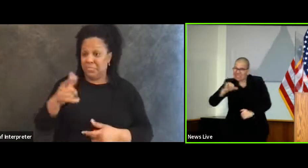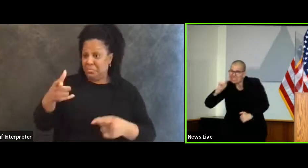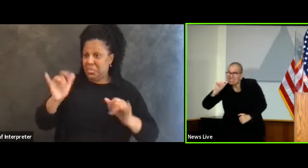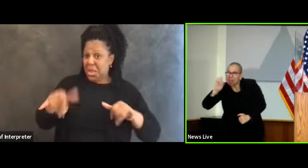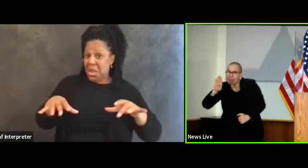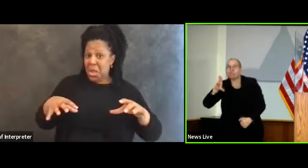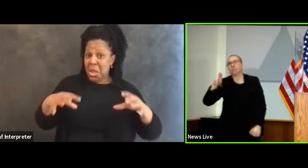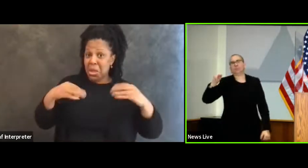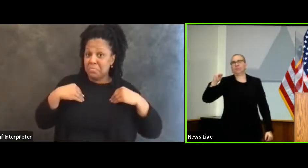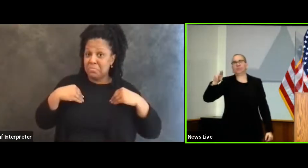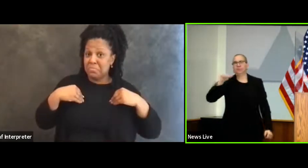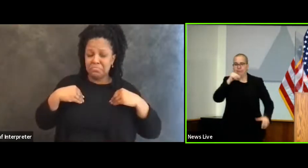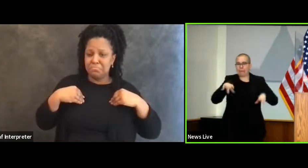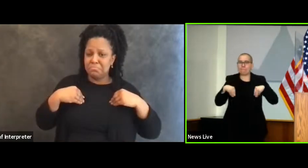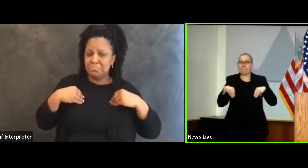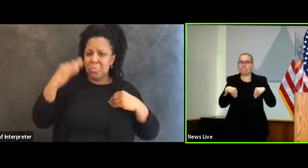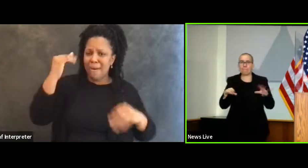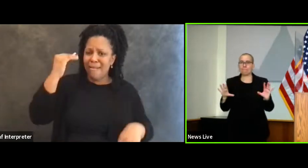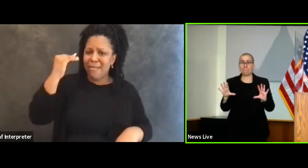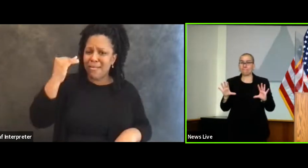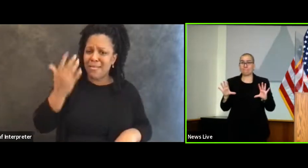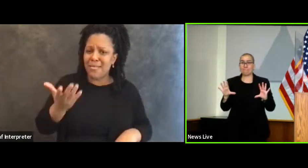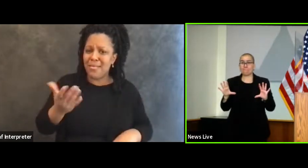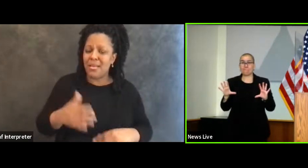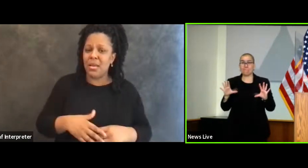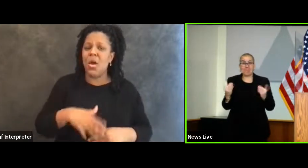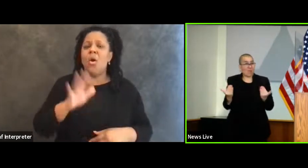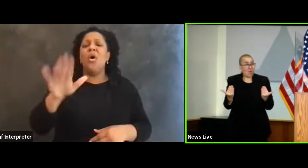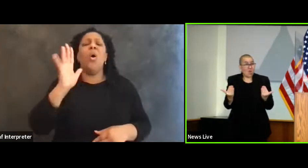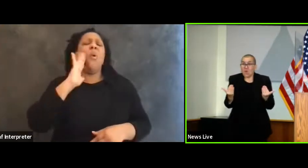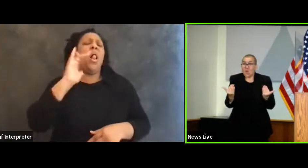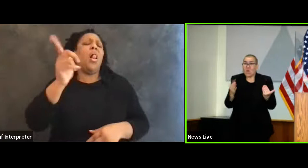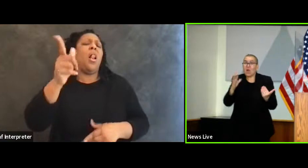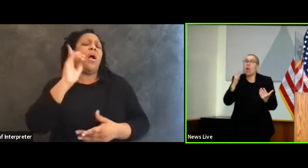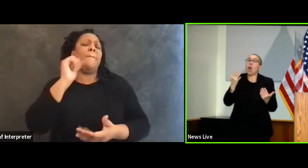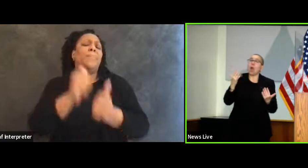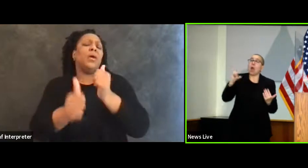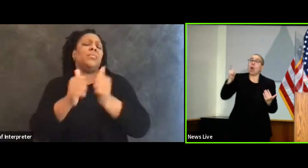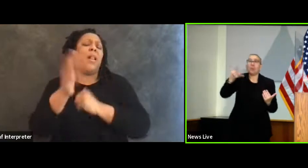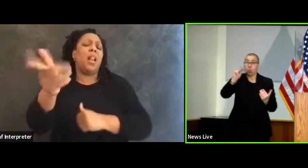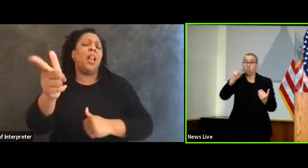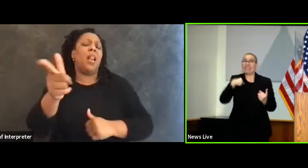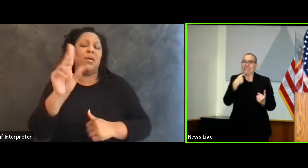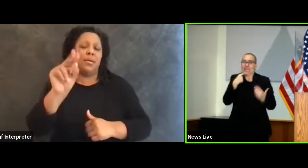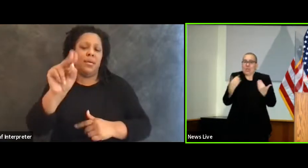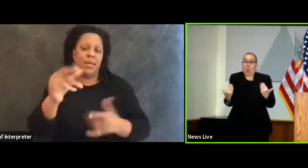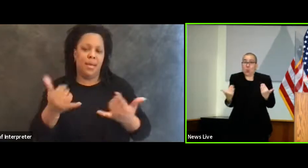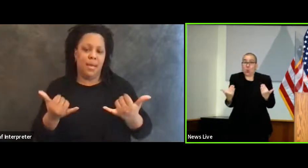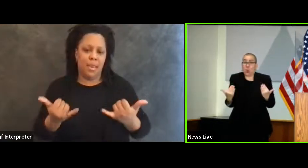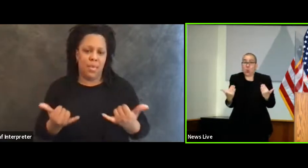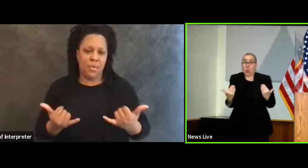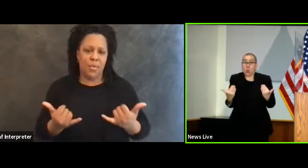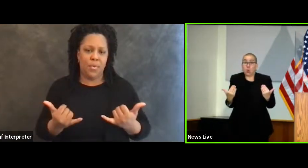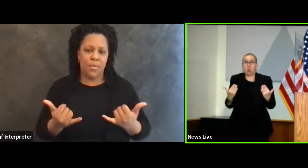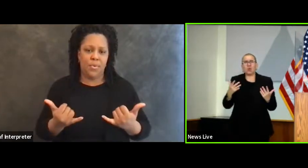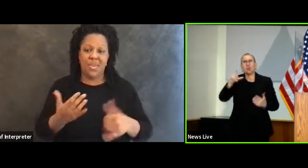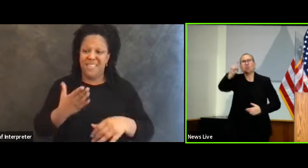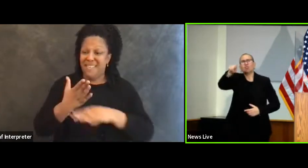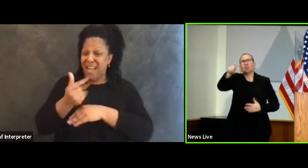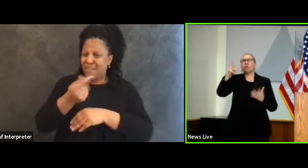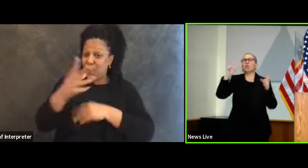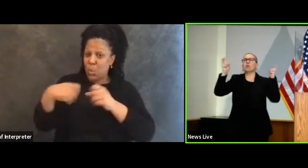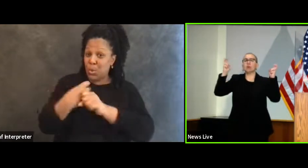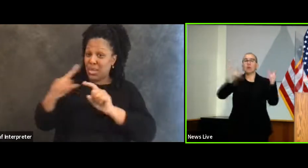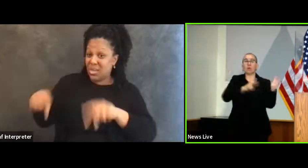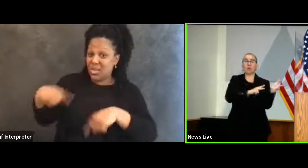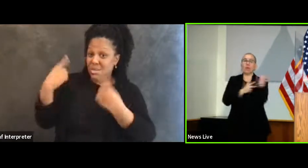Not later, but now, a few years after a low-level possible traffic violation also produced the outcome of